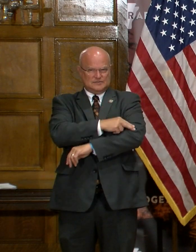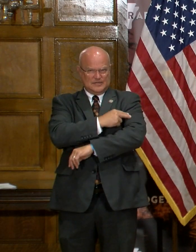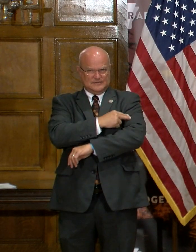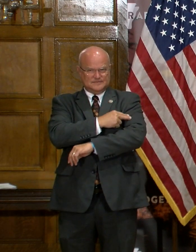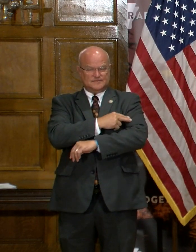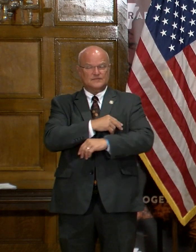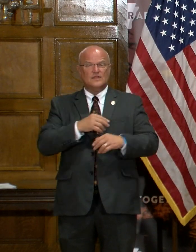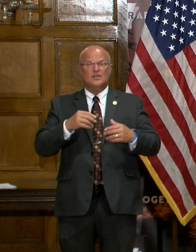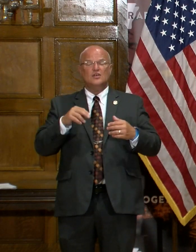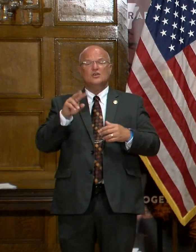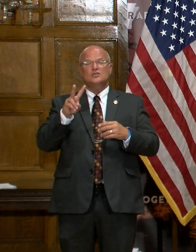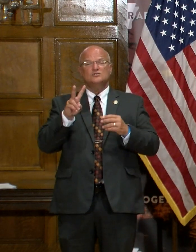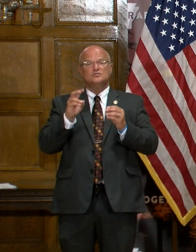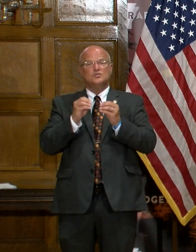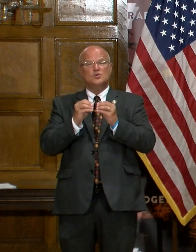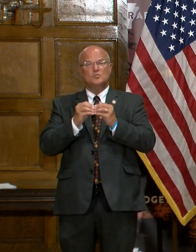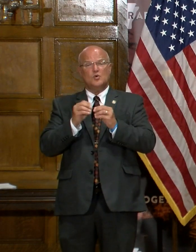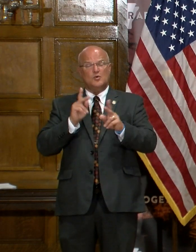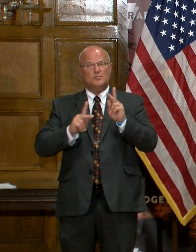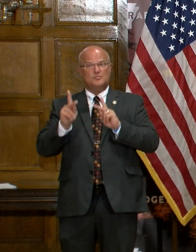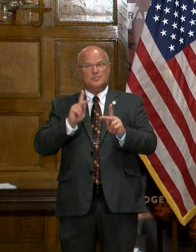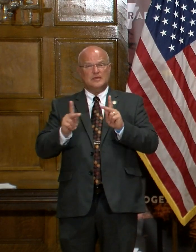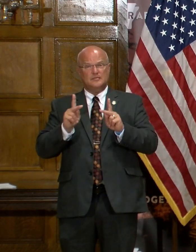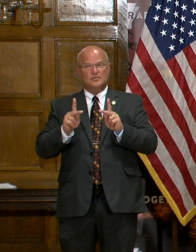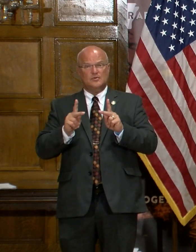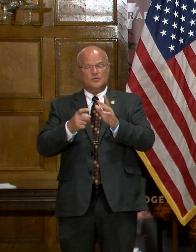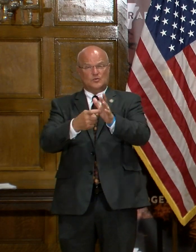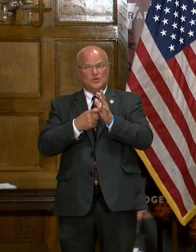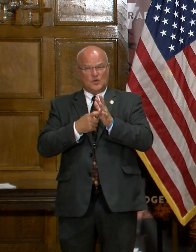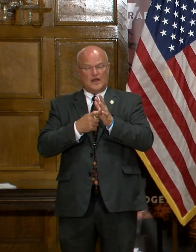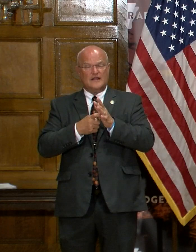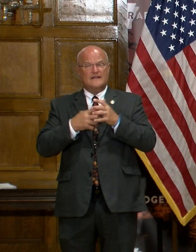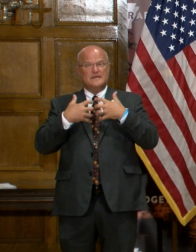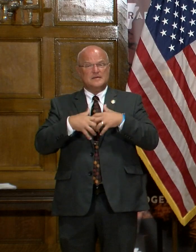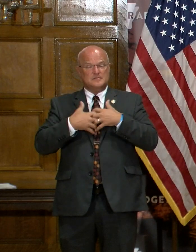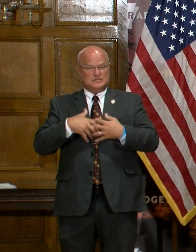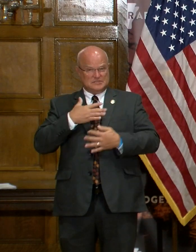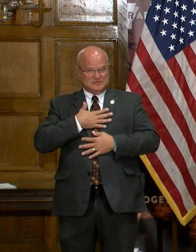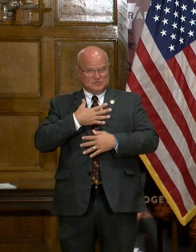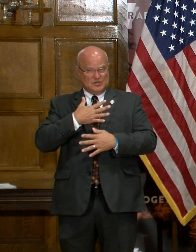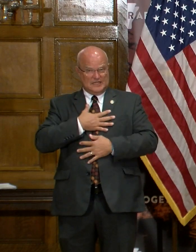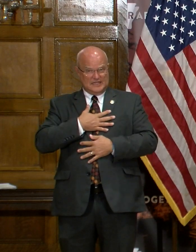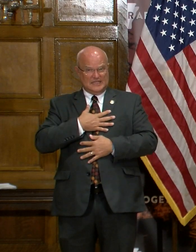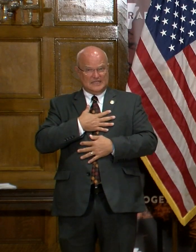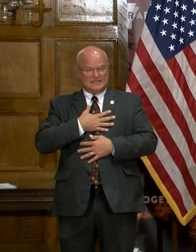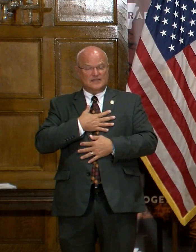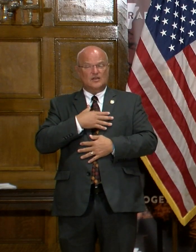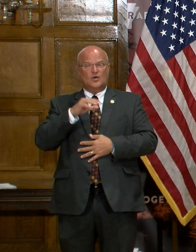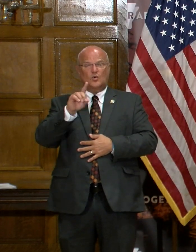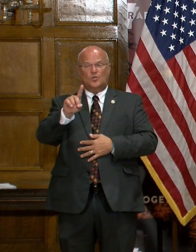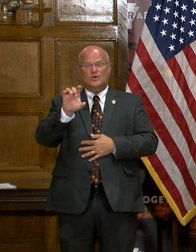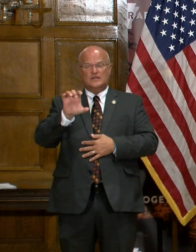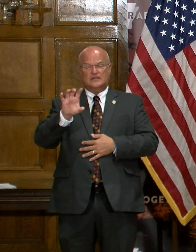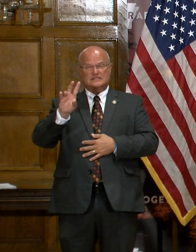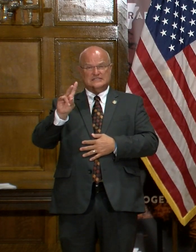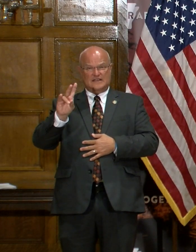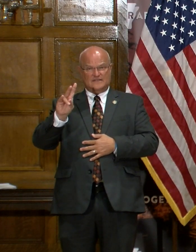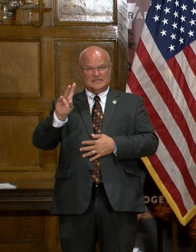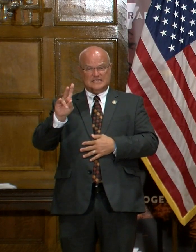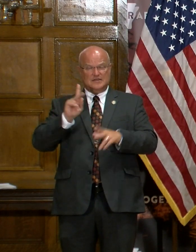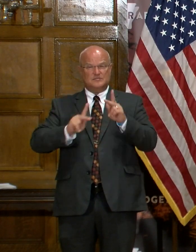hospitalized. 2 more individuals have required ventilation, and that makes